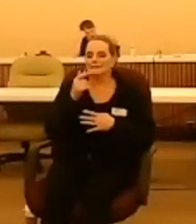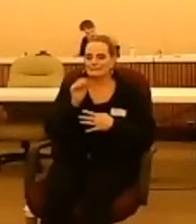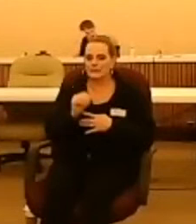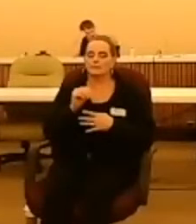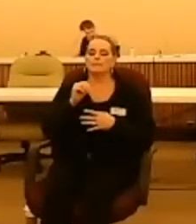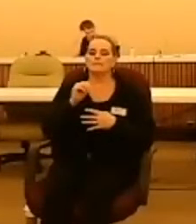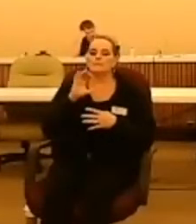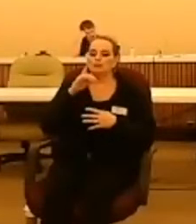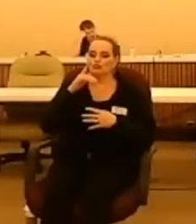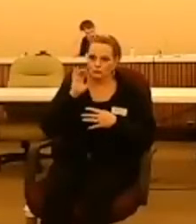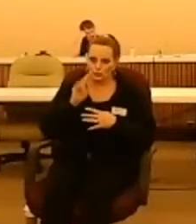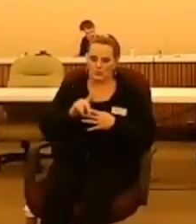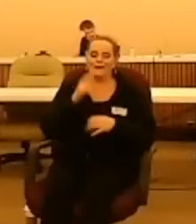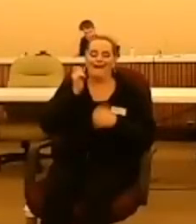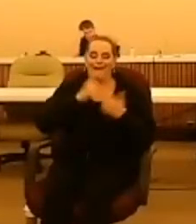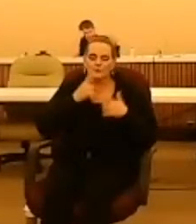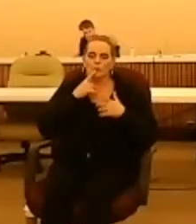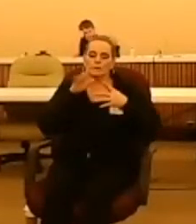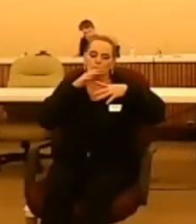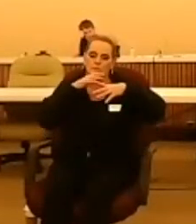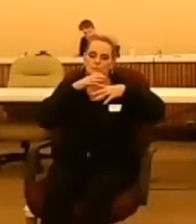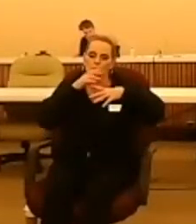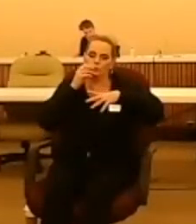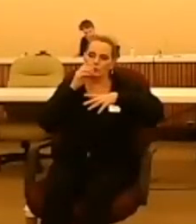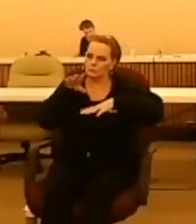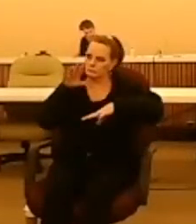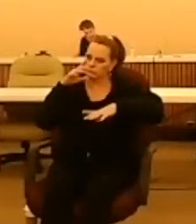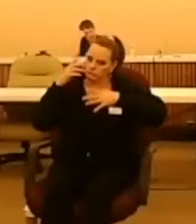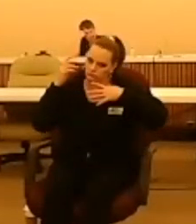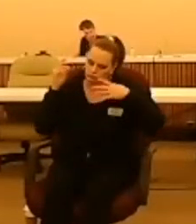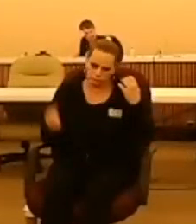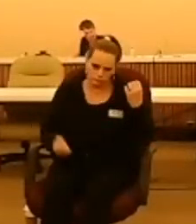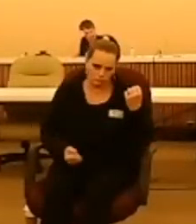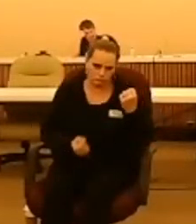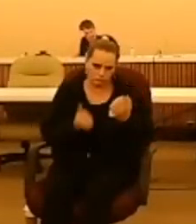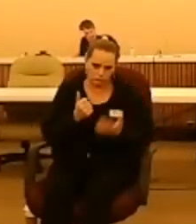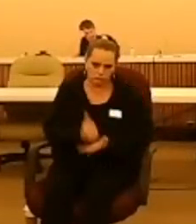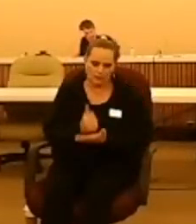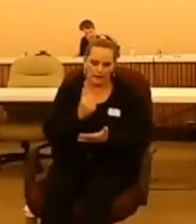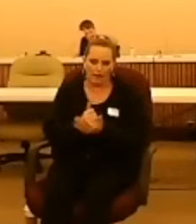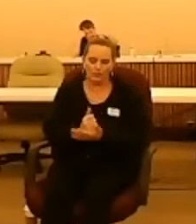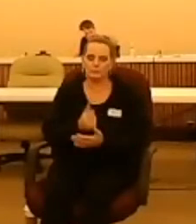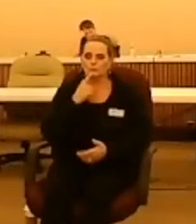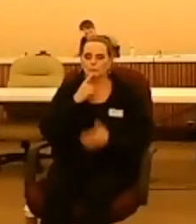everybody who provided input to help refine this.